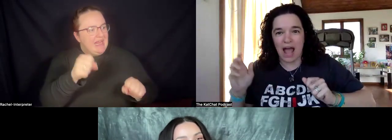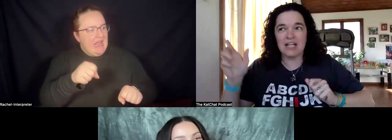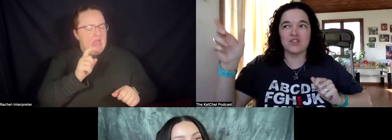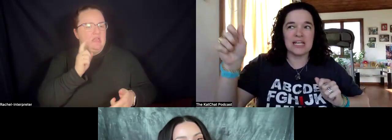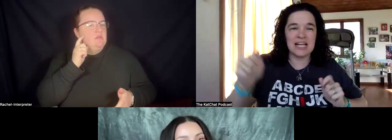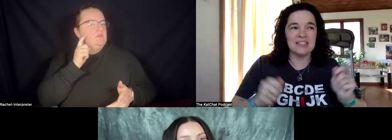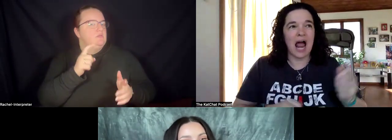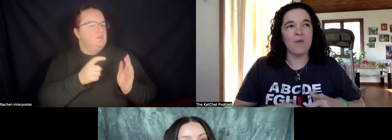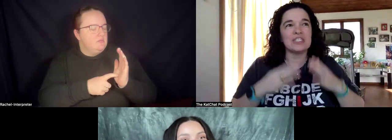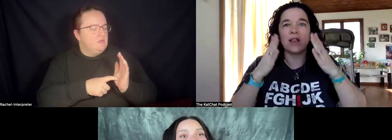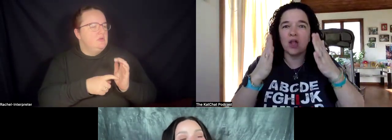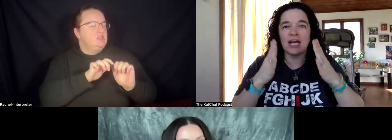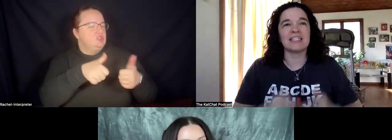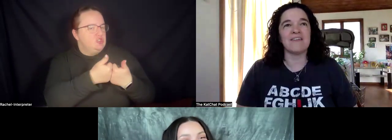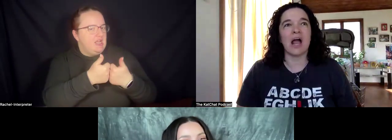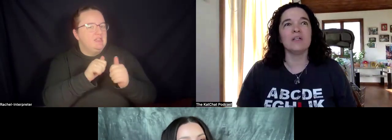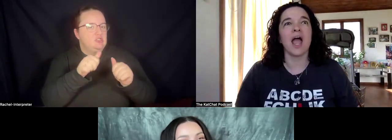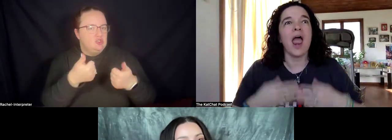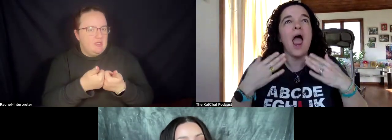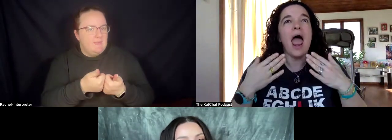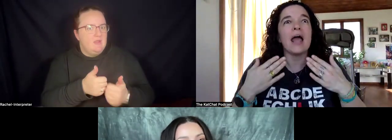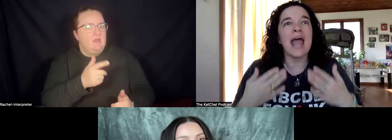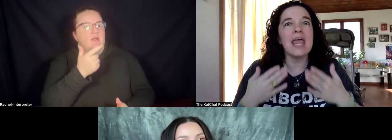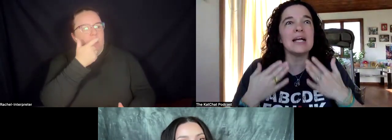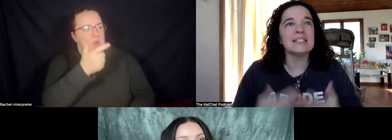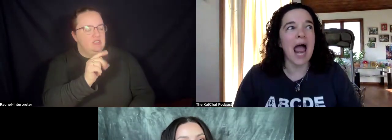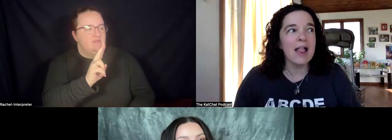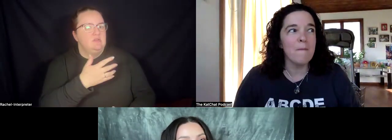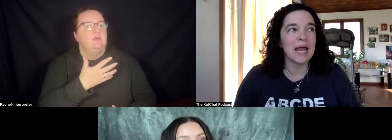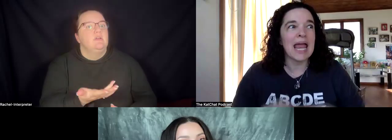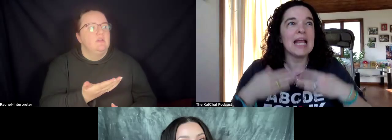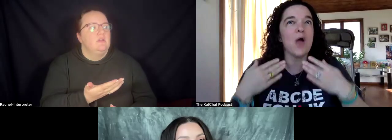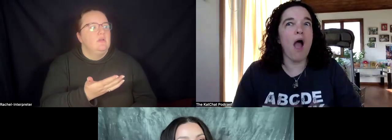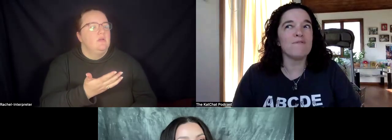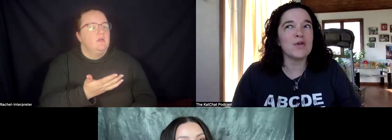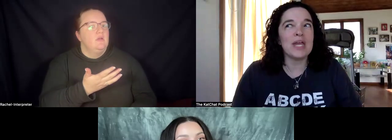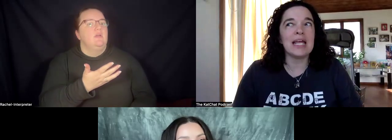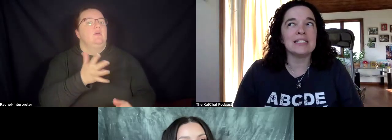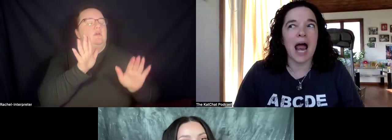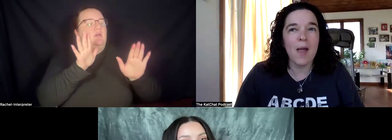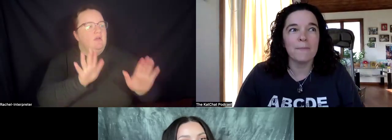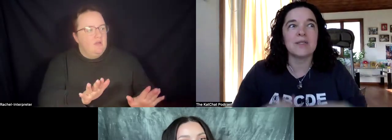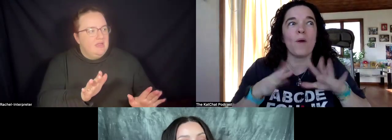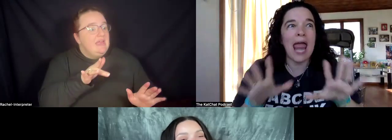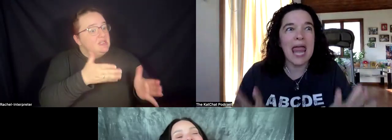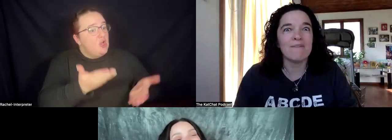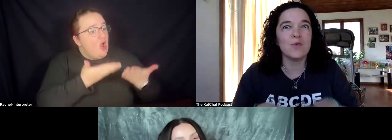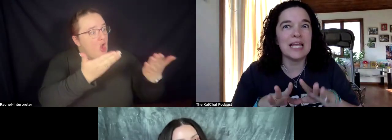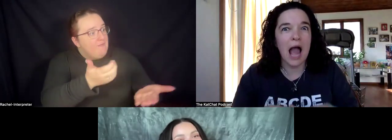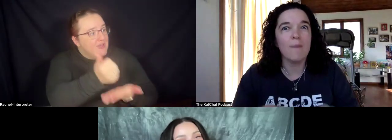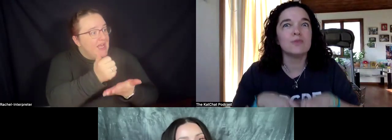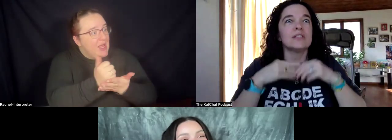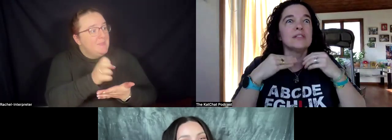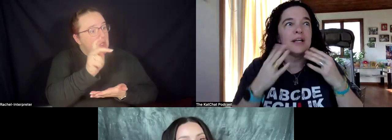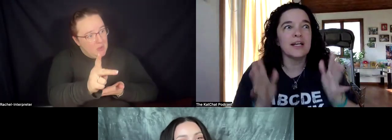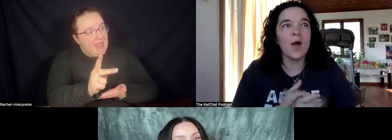them challenging. I was like looking at the TV. I was like, take his help. He's offering his help. It's okay if you